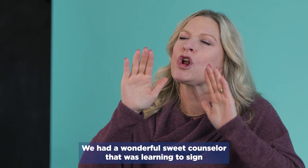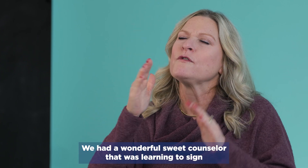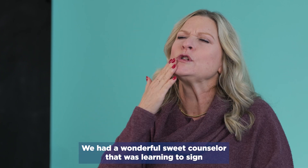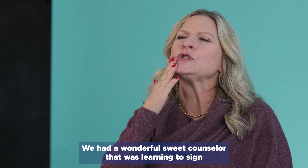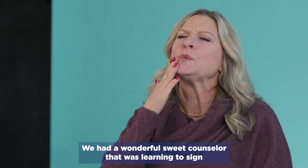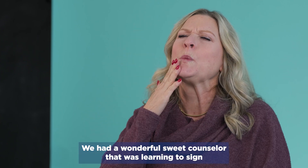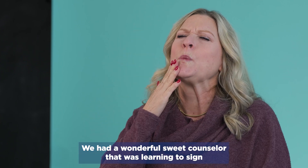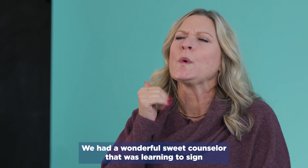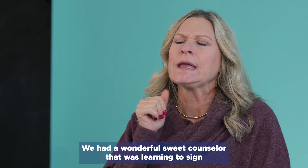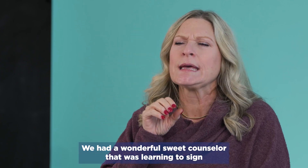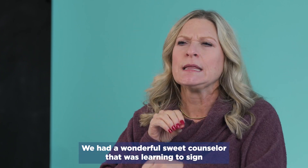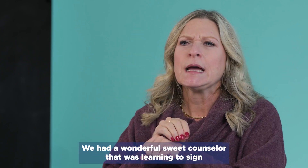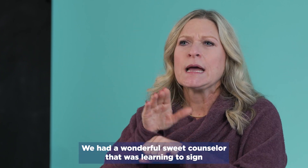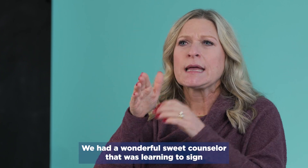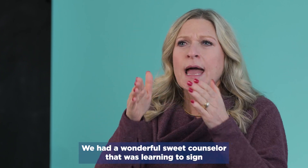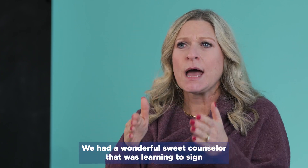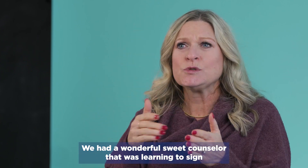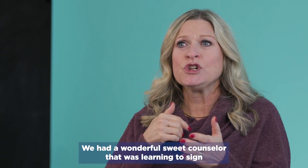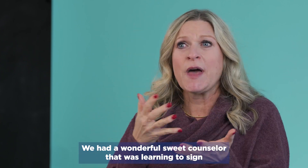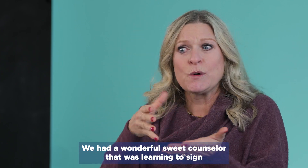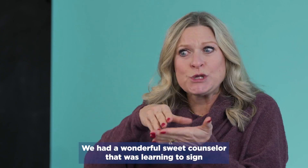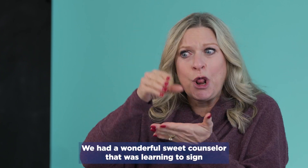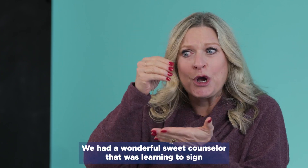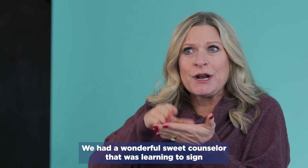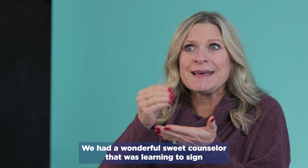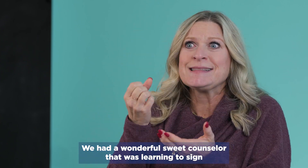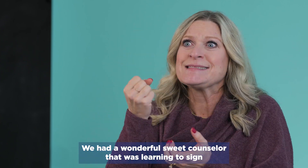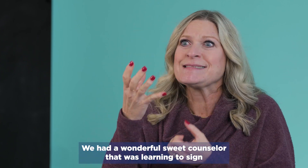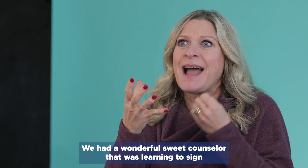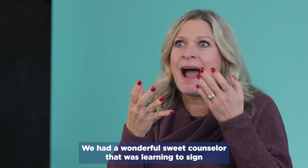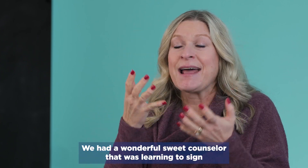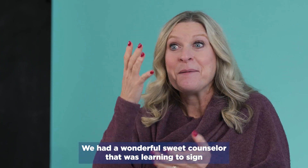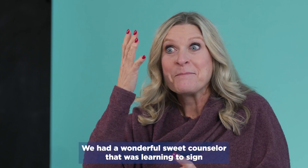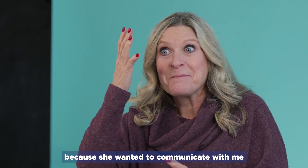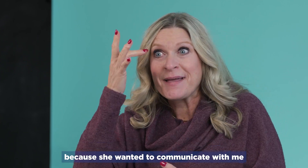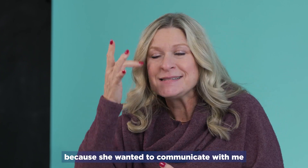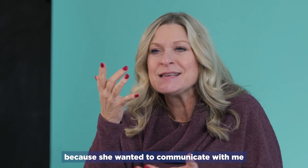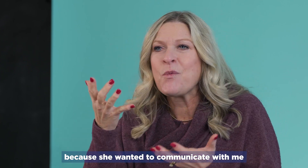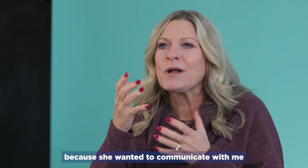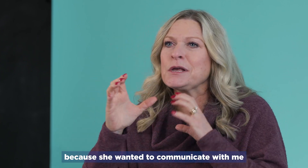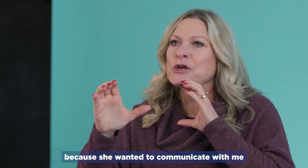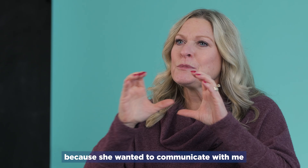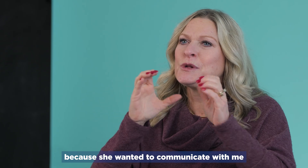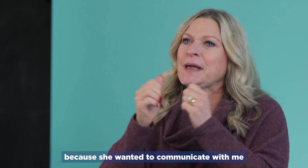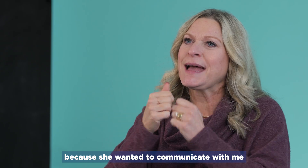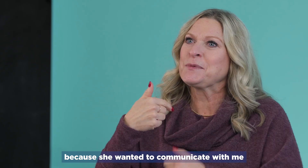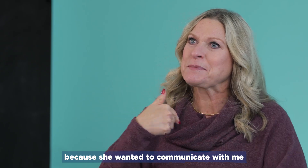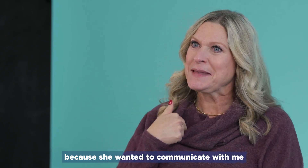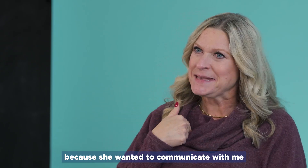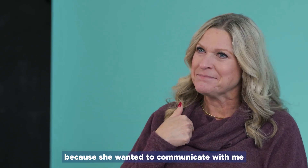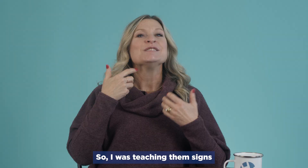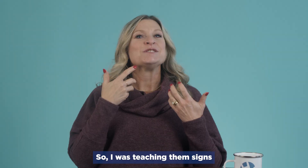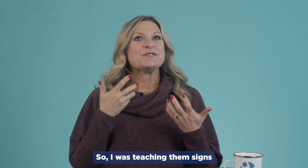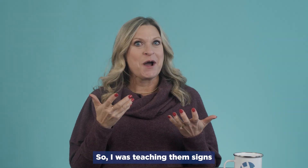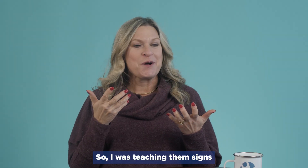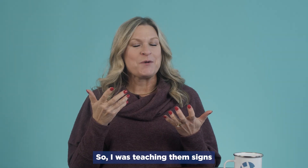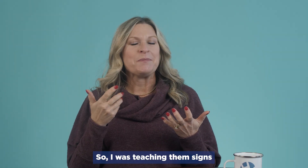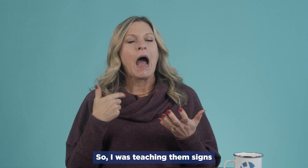wonderful, sweet counselor that was learning to sign things he wanted to communicate with me. So I